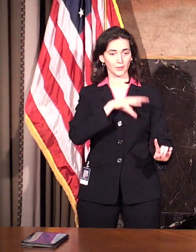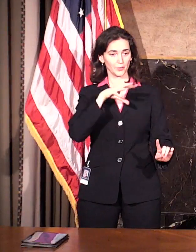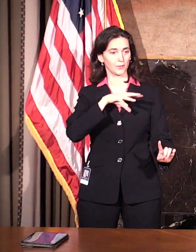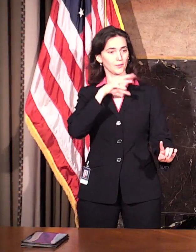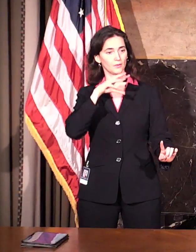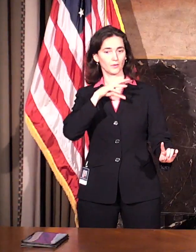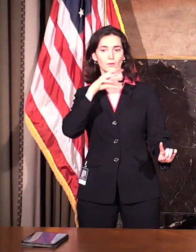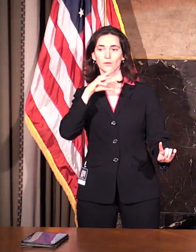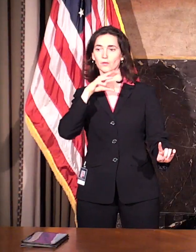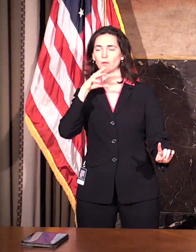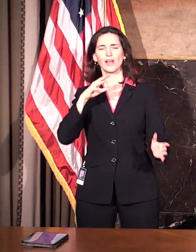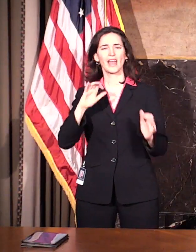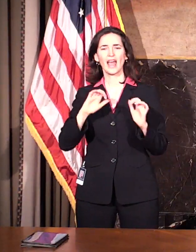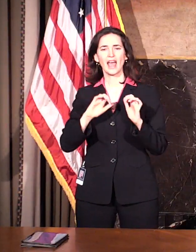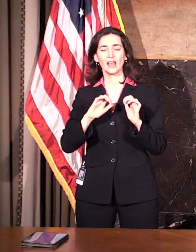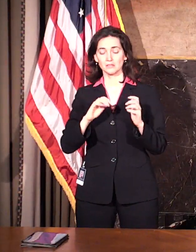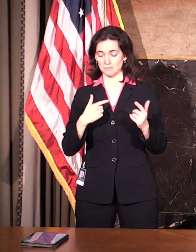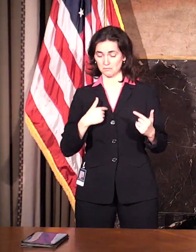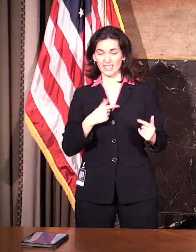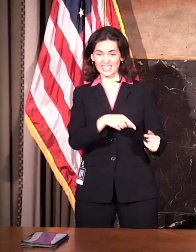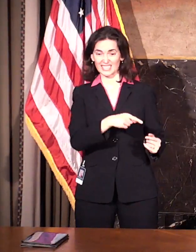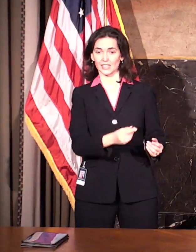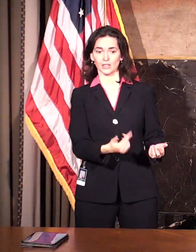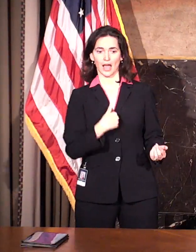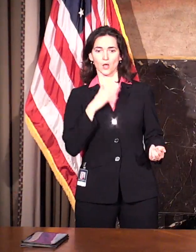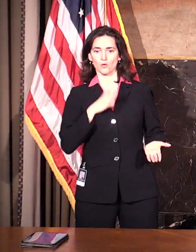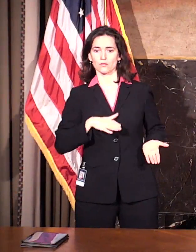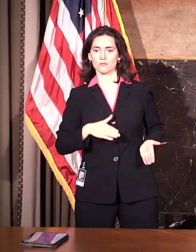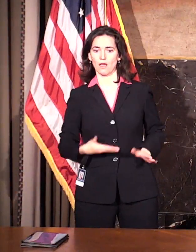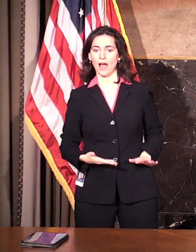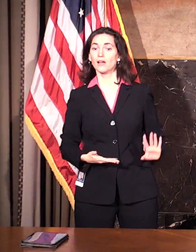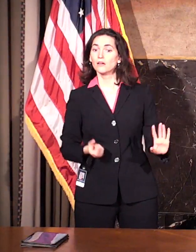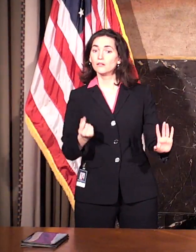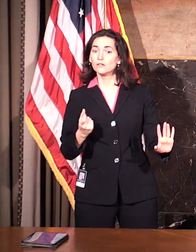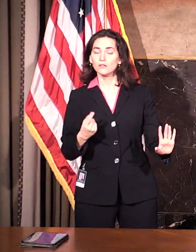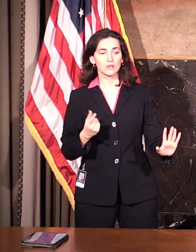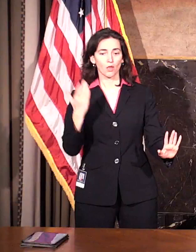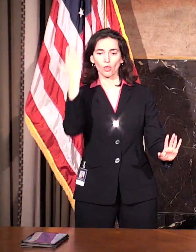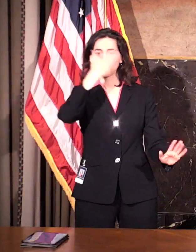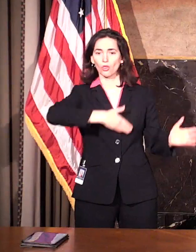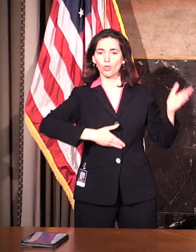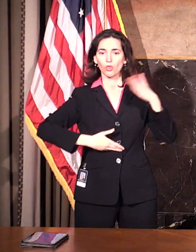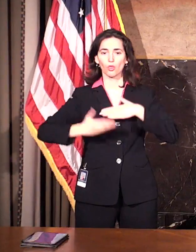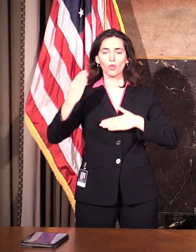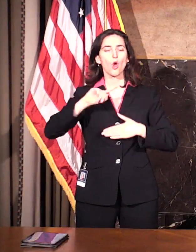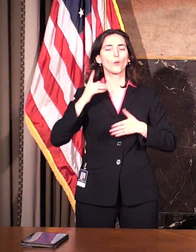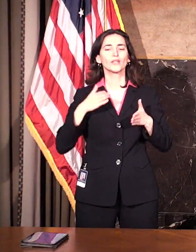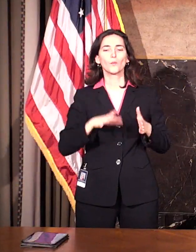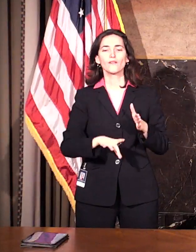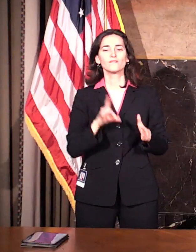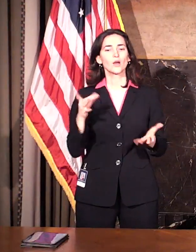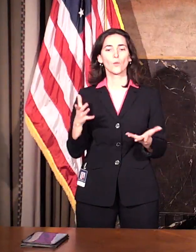it inside your house before it kills you is if you have a carbon monoxide detector. That's the only way.